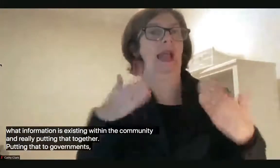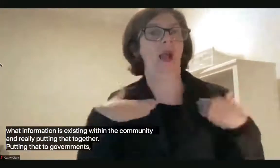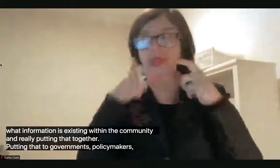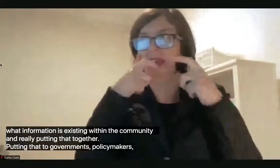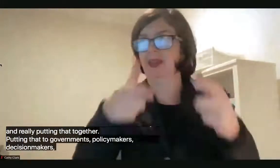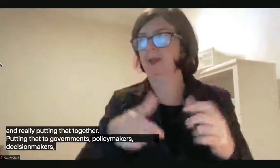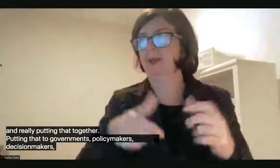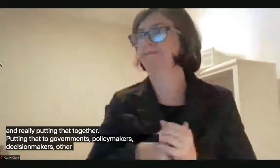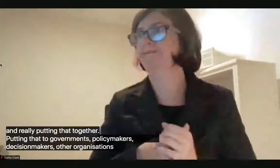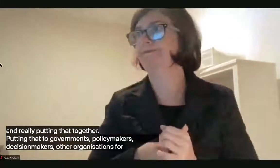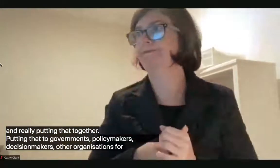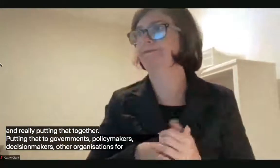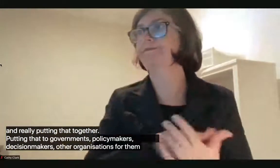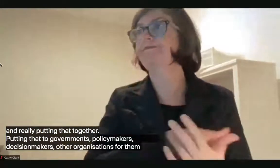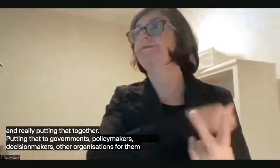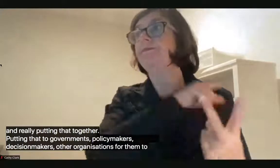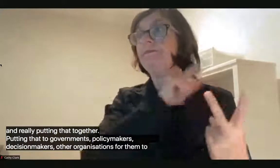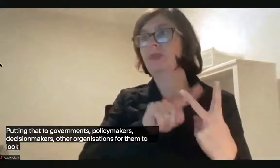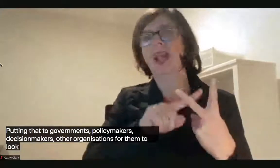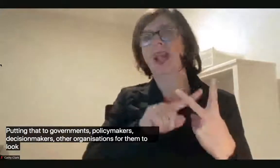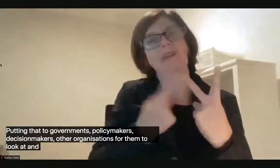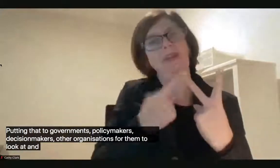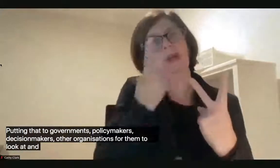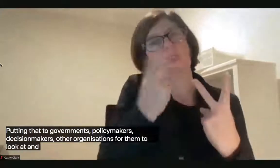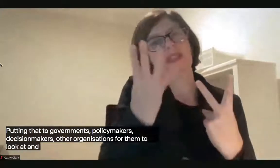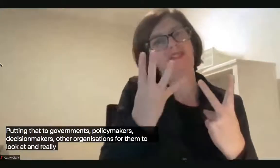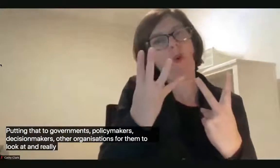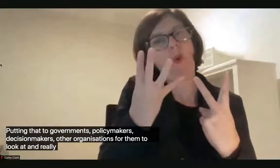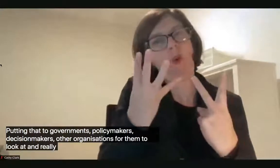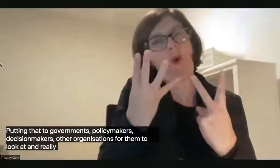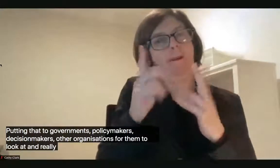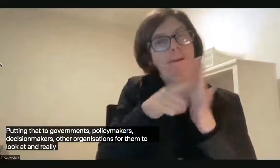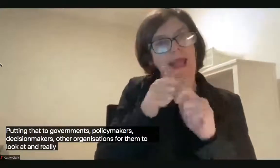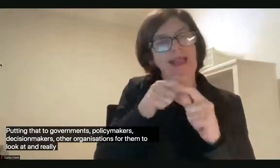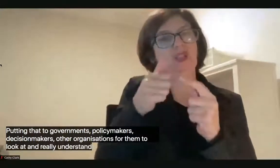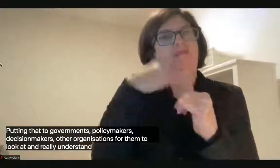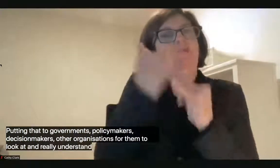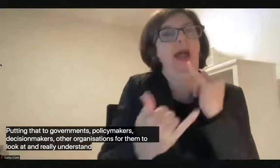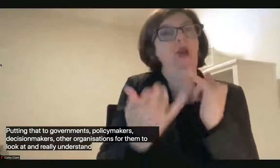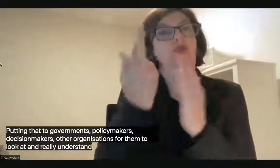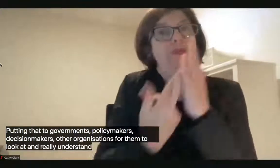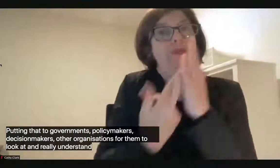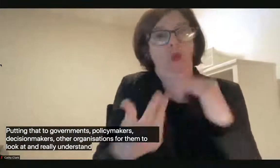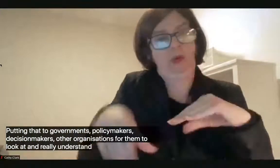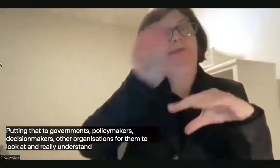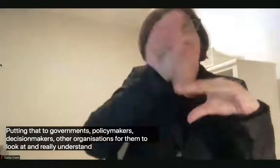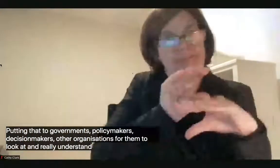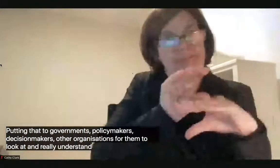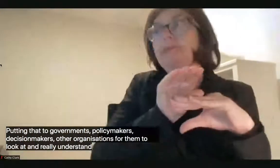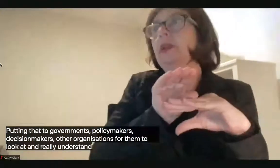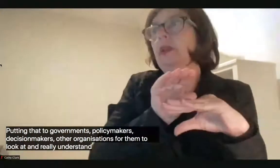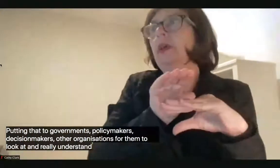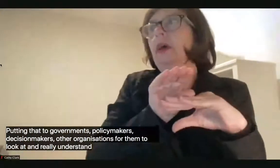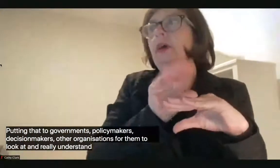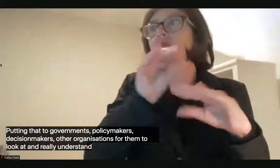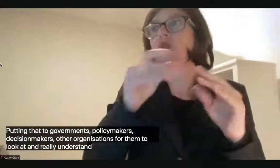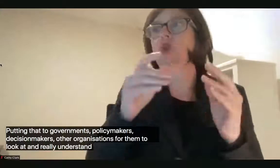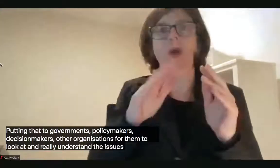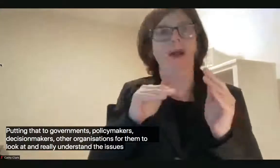really understand the issues that deaf people face within the healthcare setting. Another 24-page final report